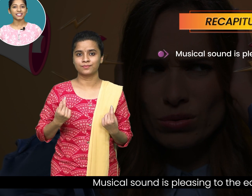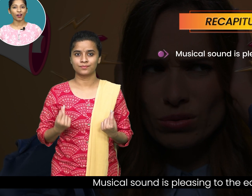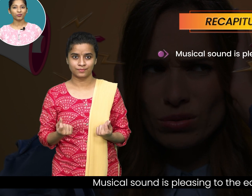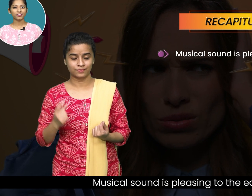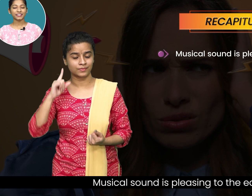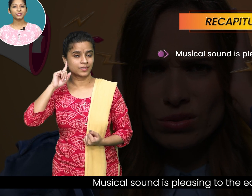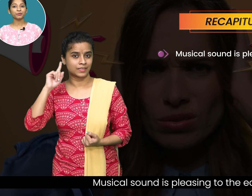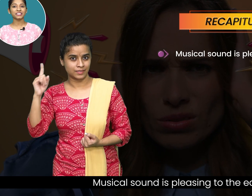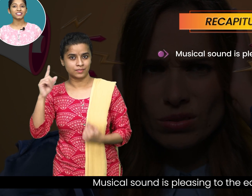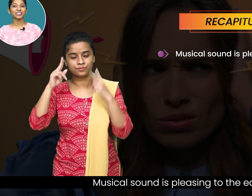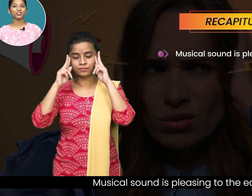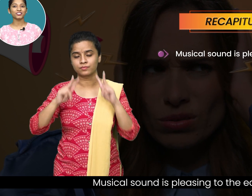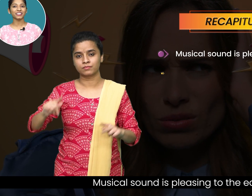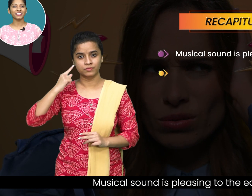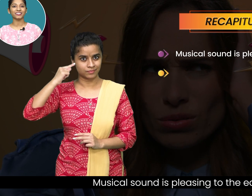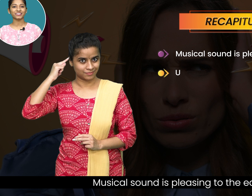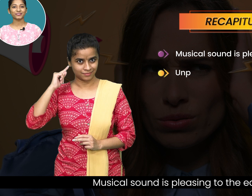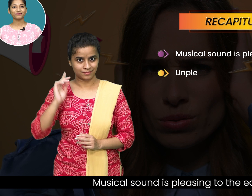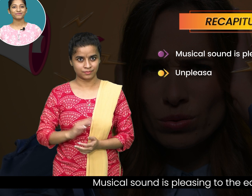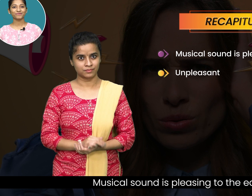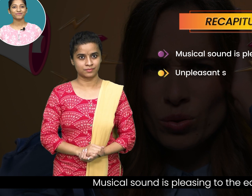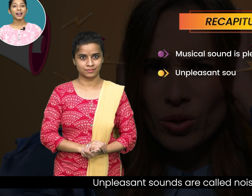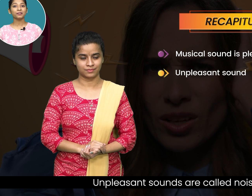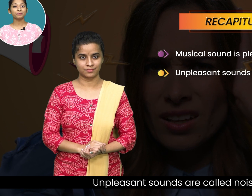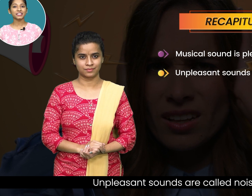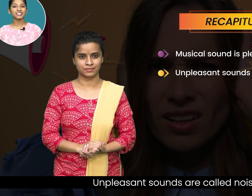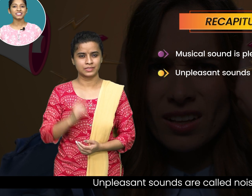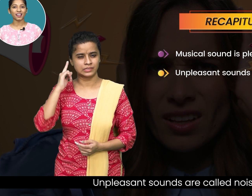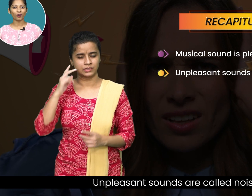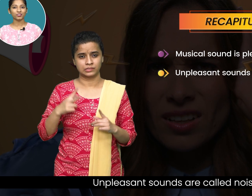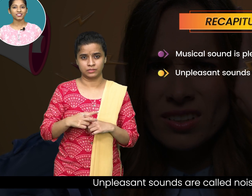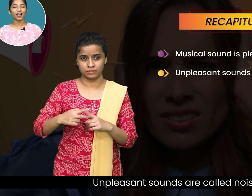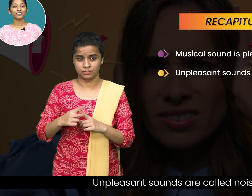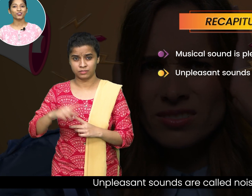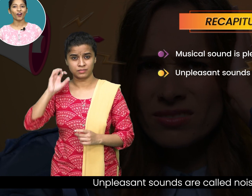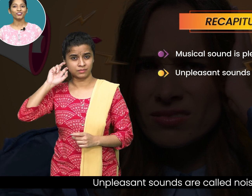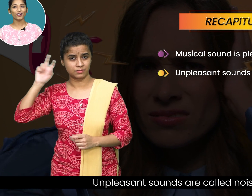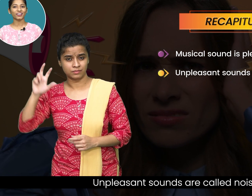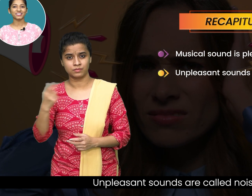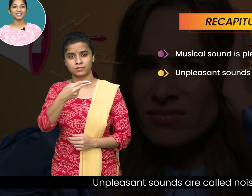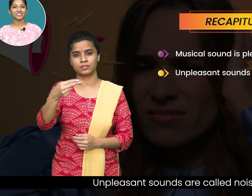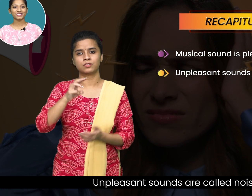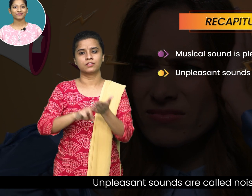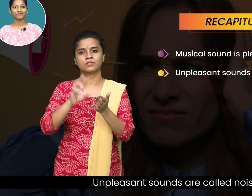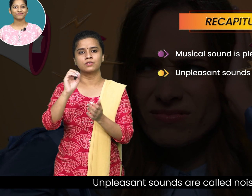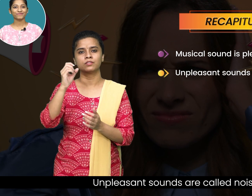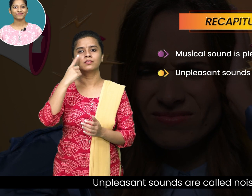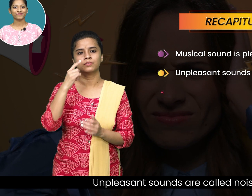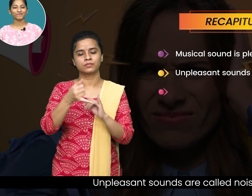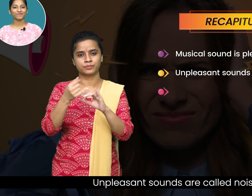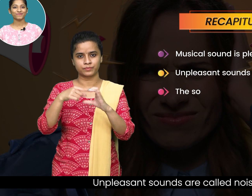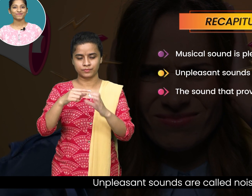Musical sound is pleasing to the ear. Unpleasant sounds are called noise.